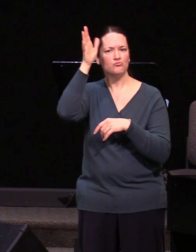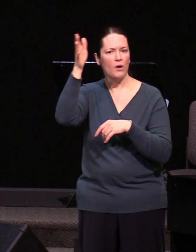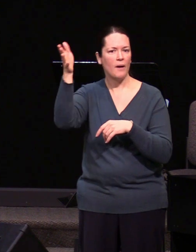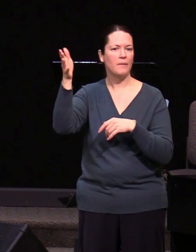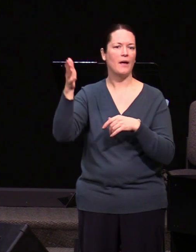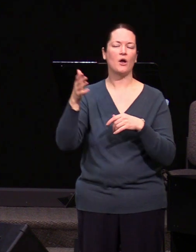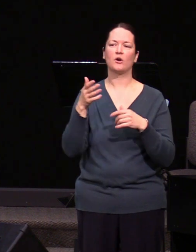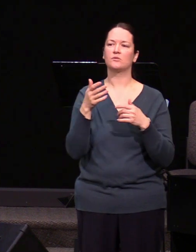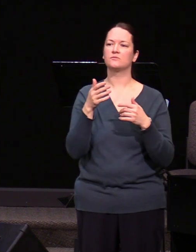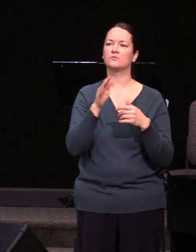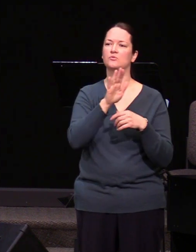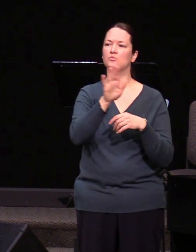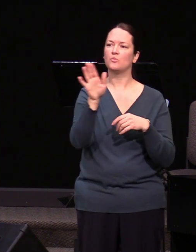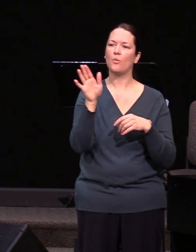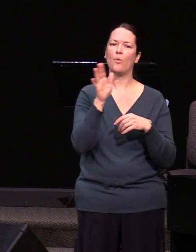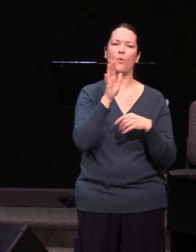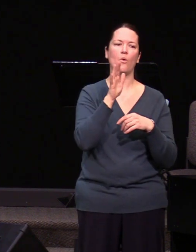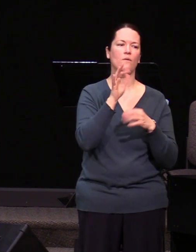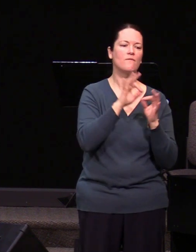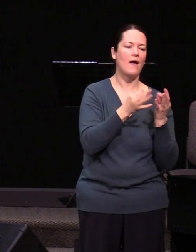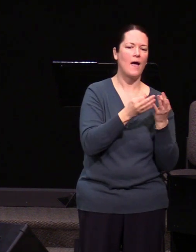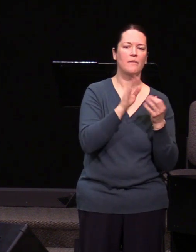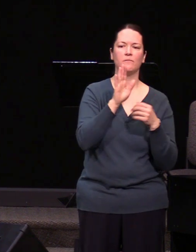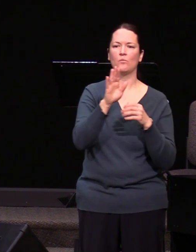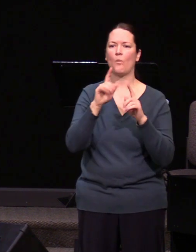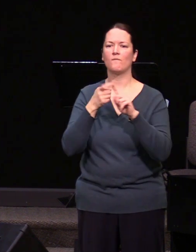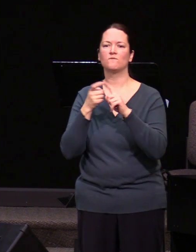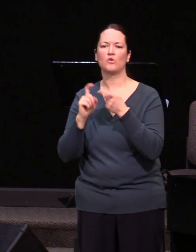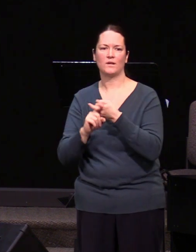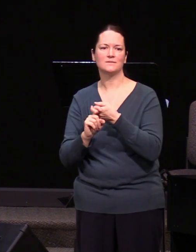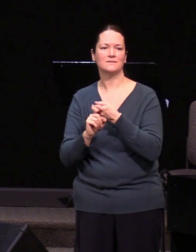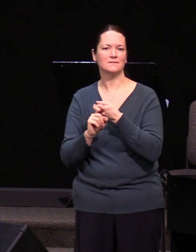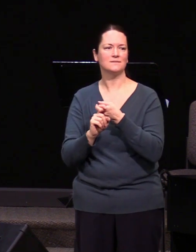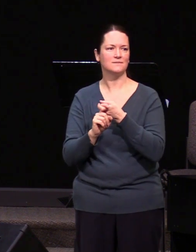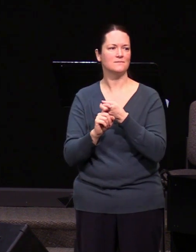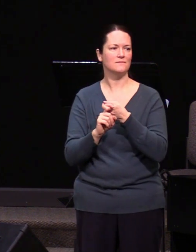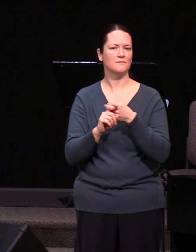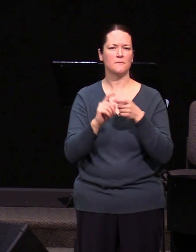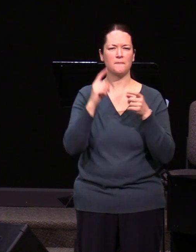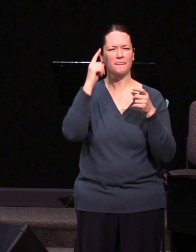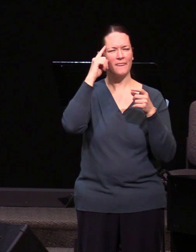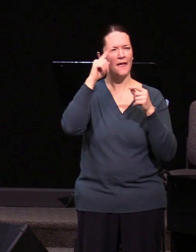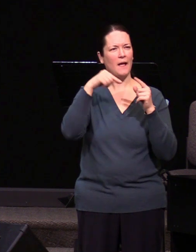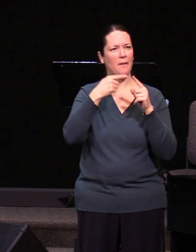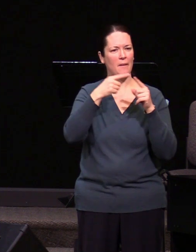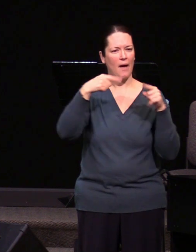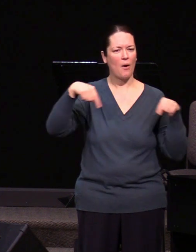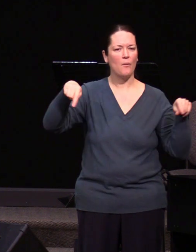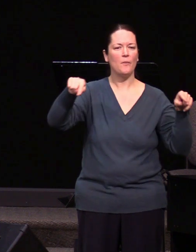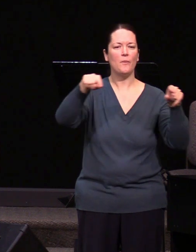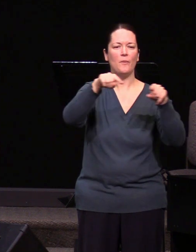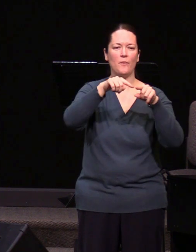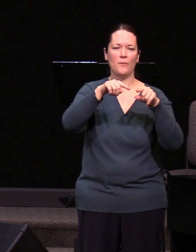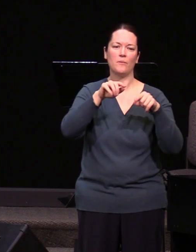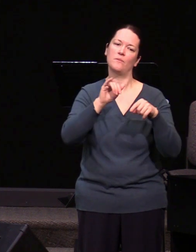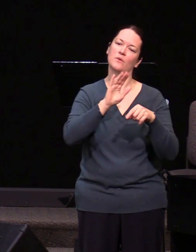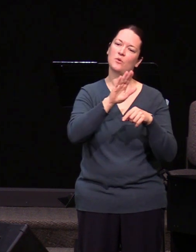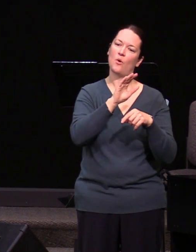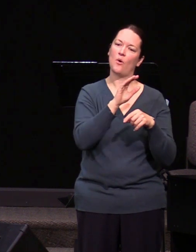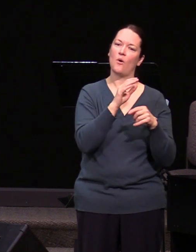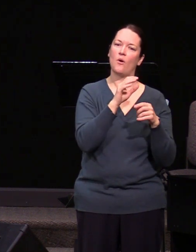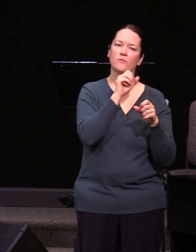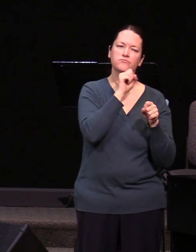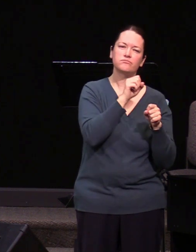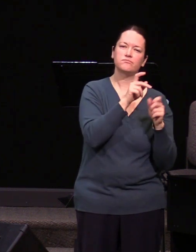Think of your family and friends. All right? Think of them like in a crowd of people. Now